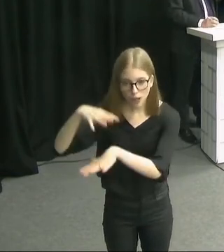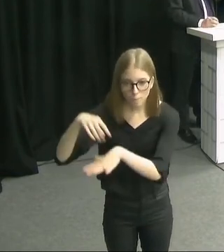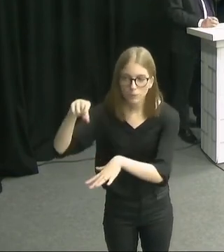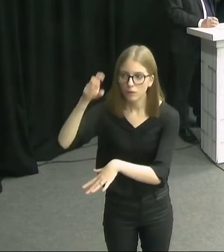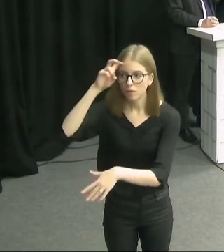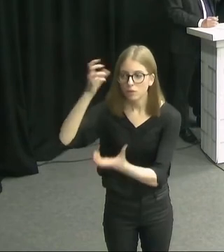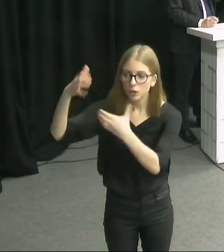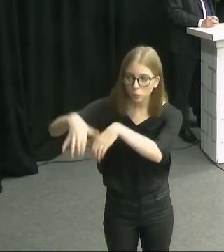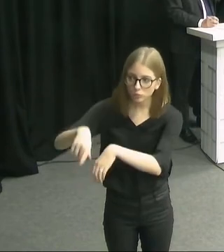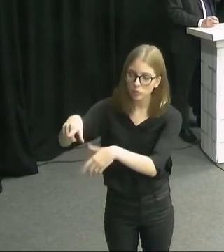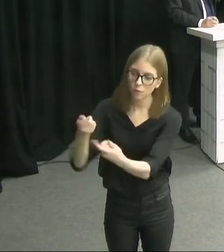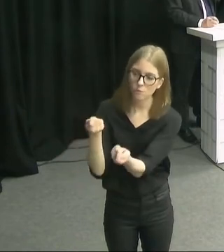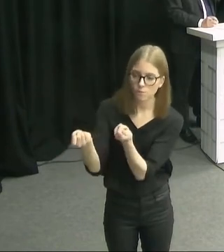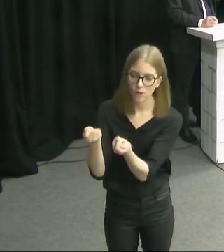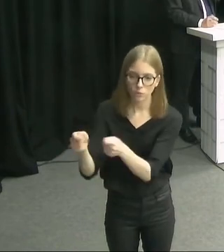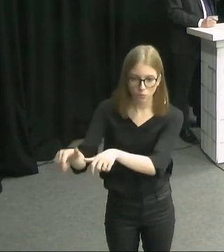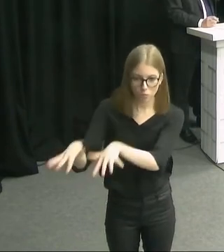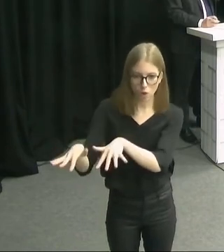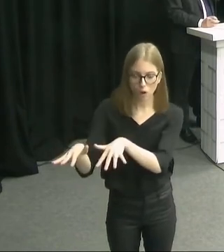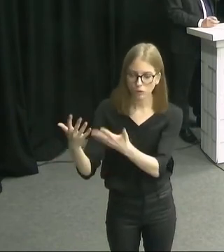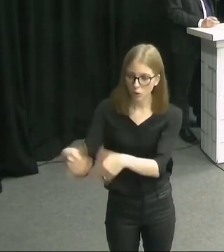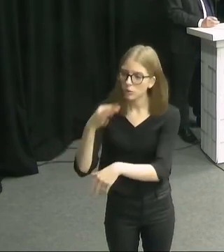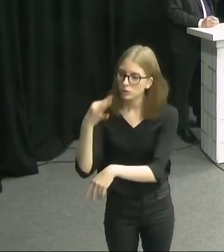future. We also